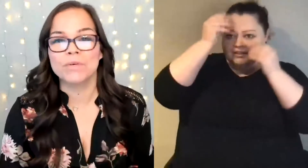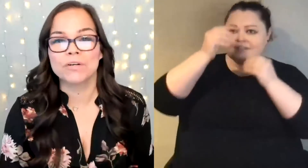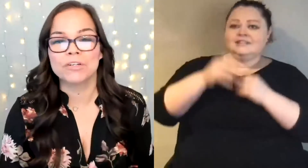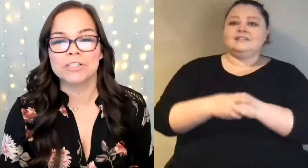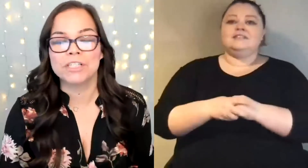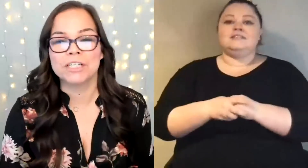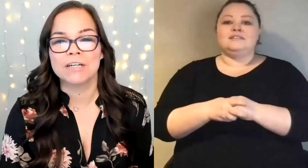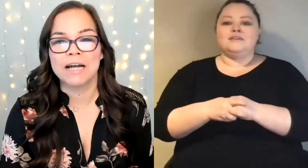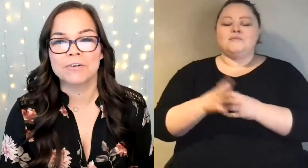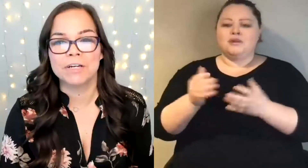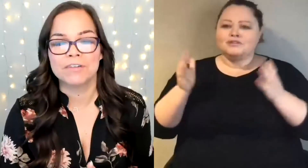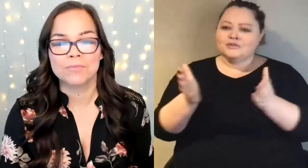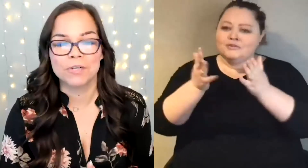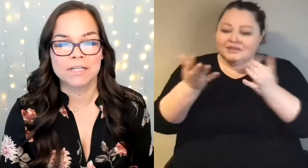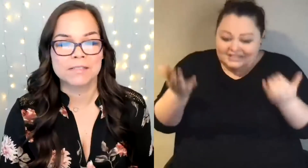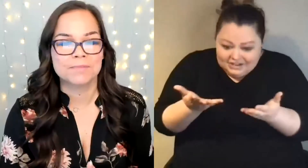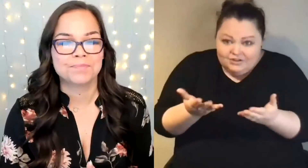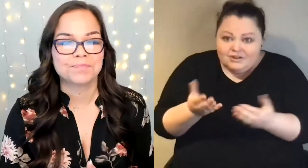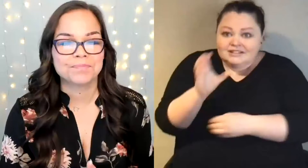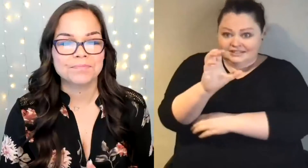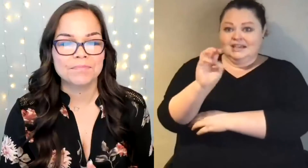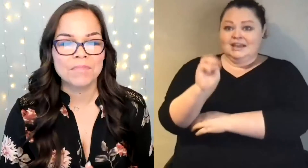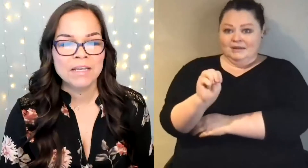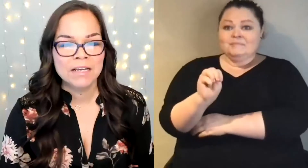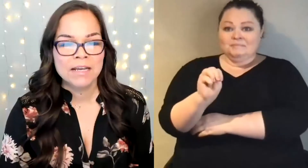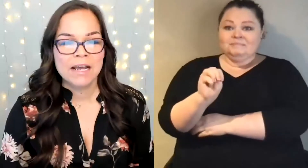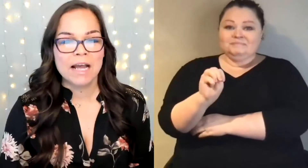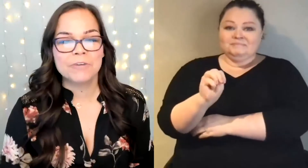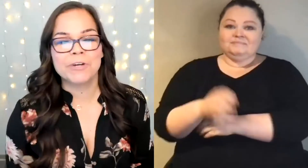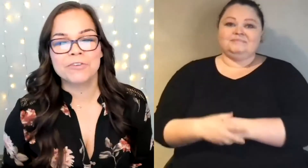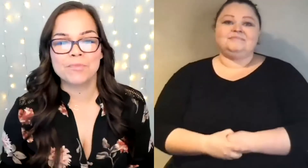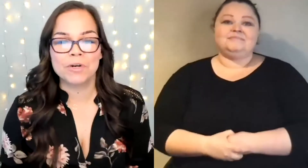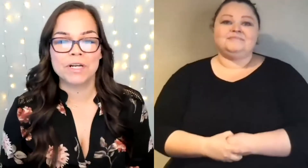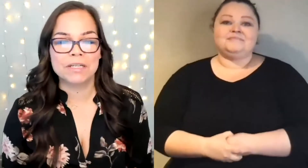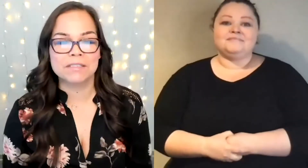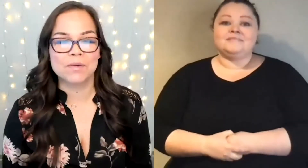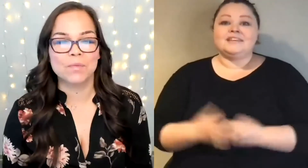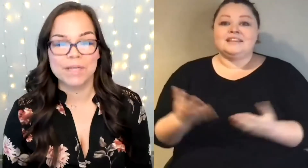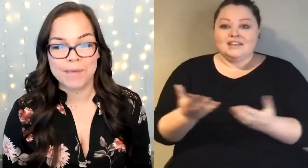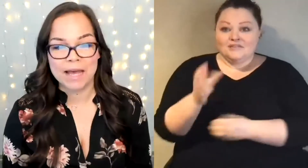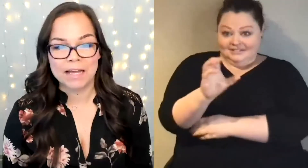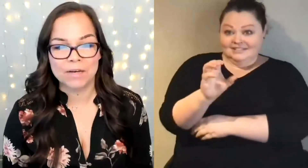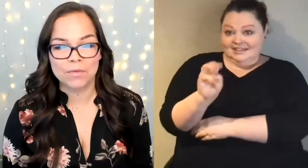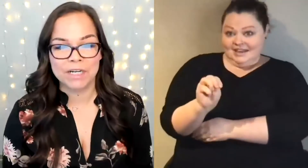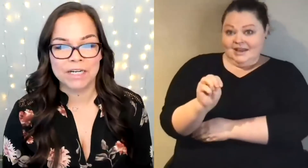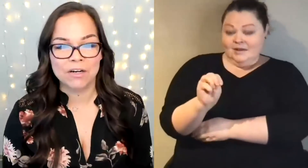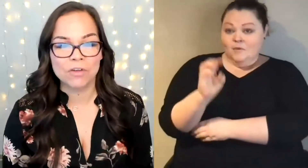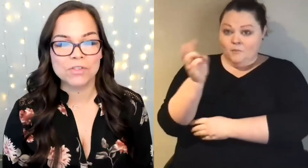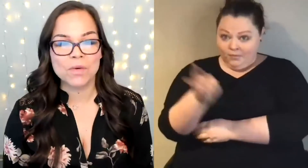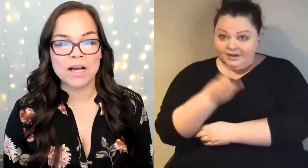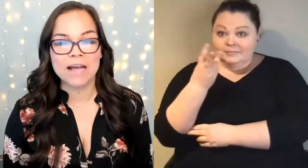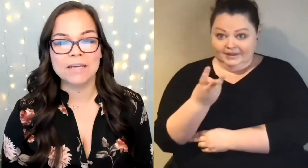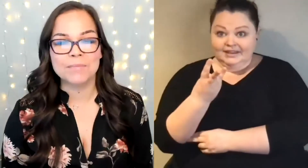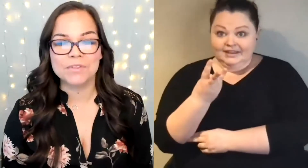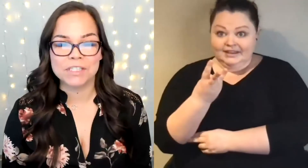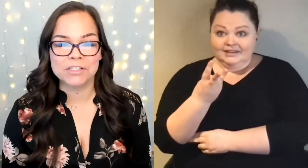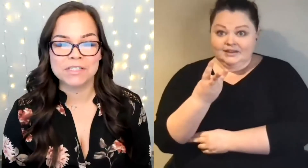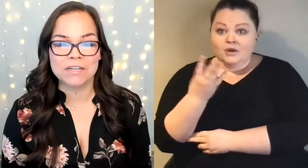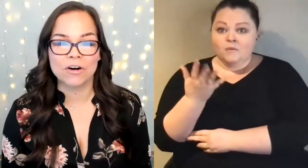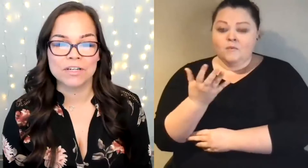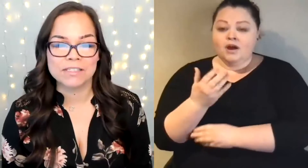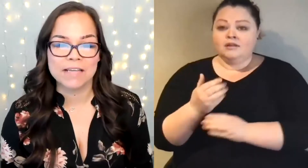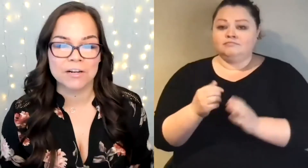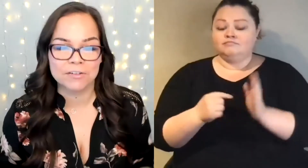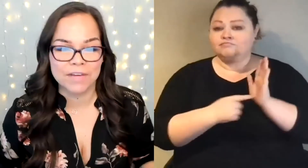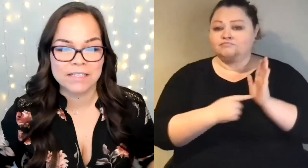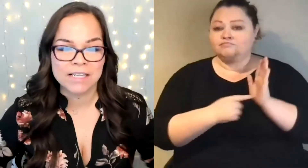want to encourage here at Creative Mornings. At Creative Mornings Winnipeg, we also want to highlight musicians